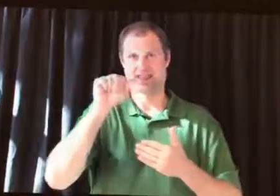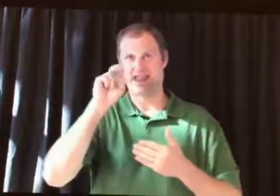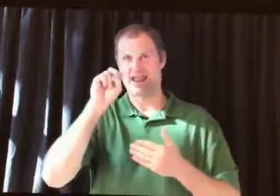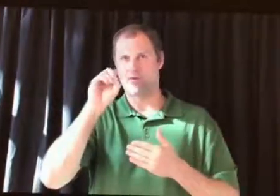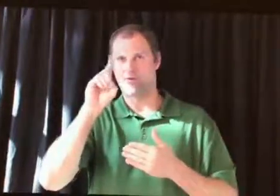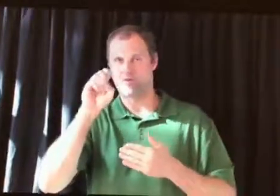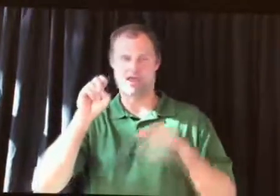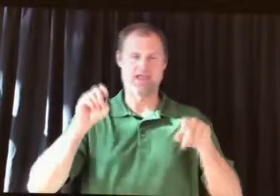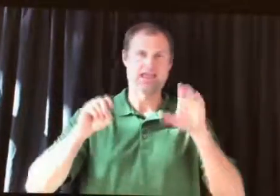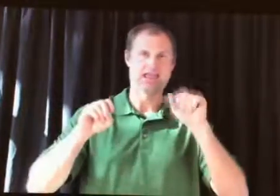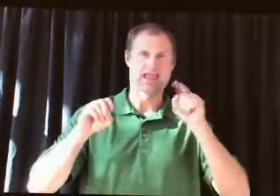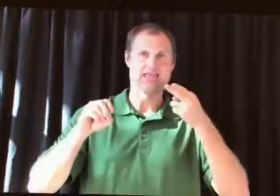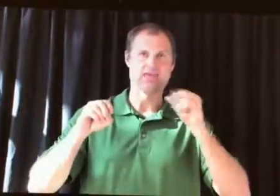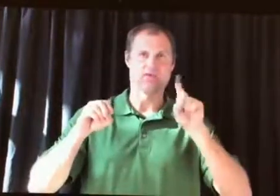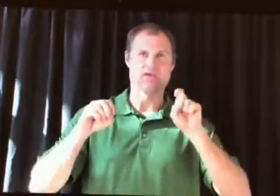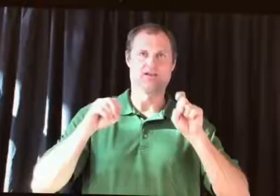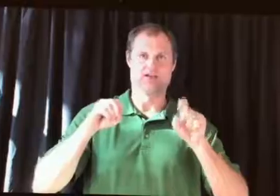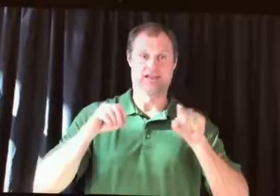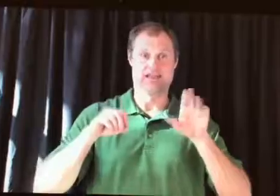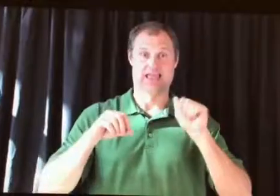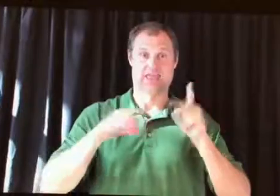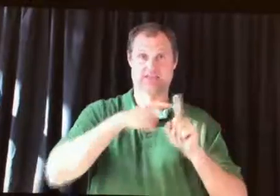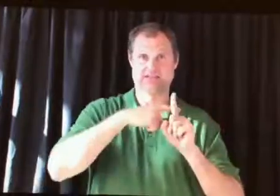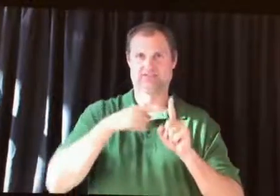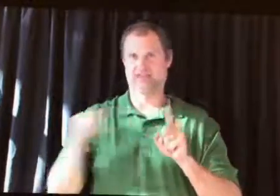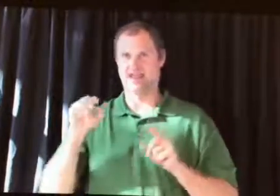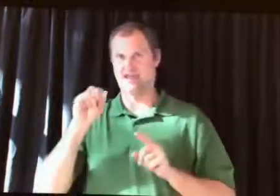and creates an electric charge.